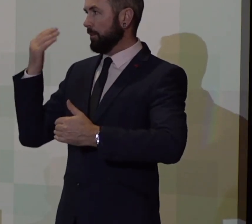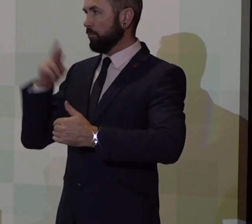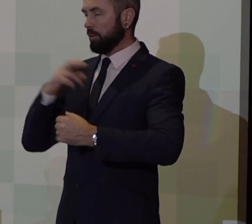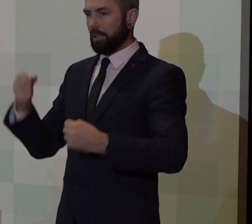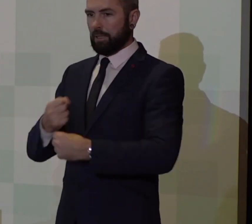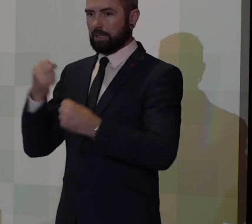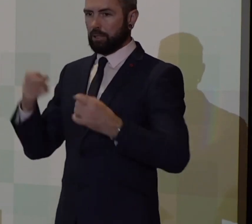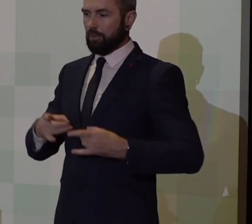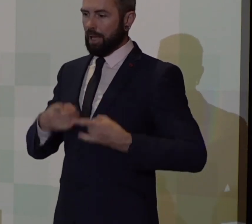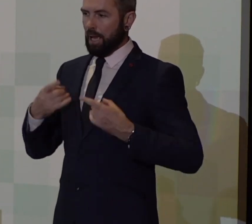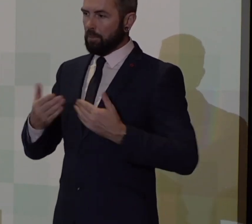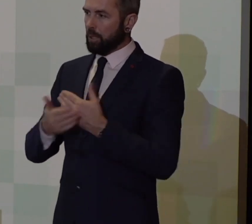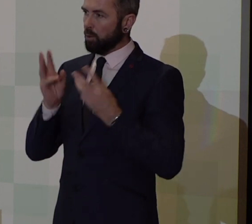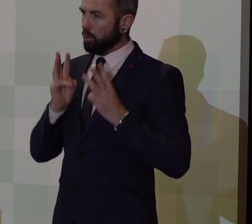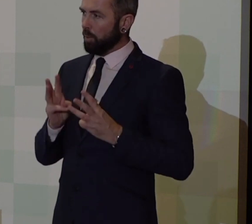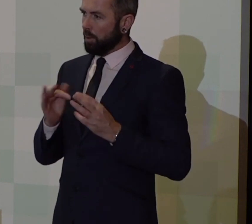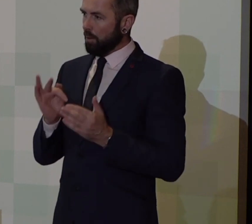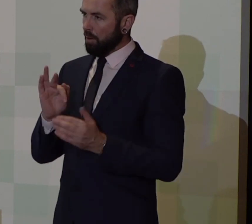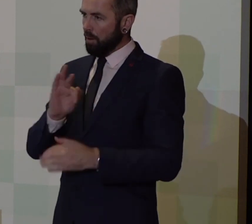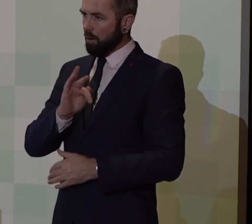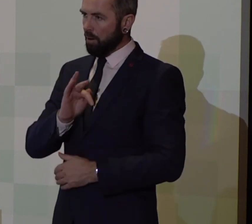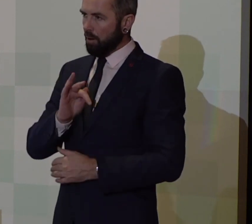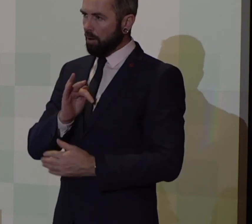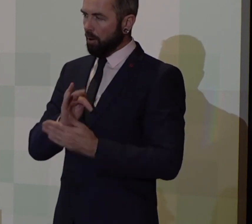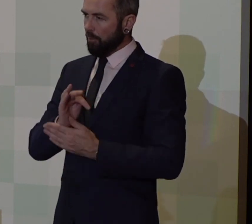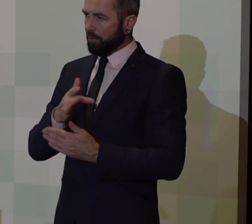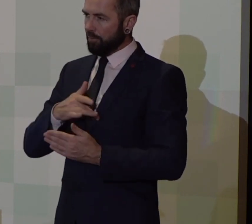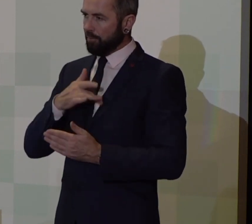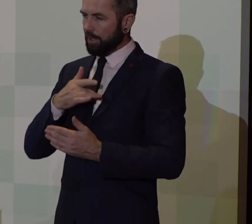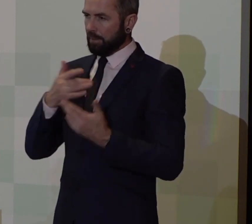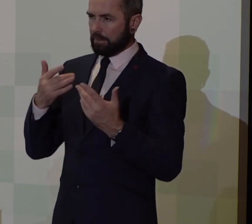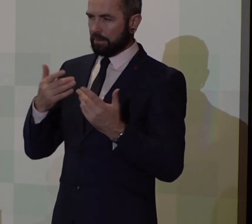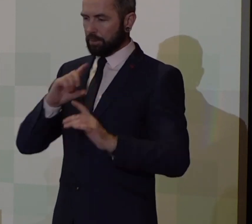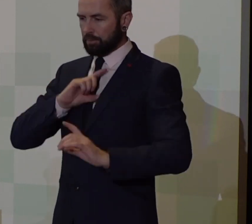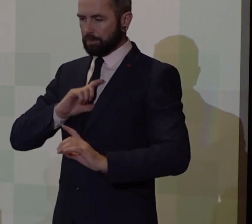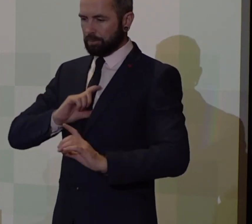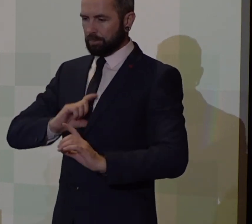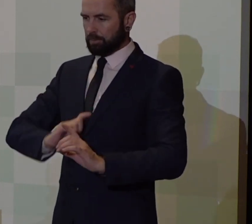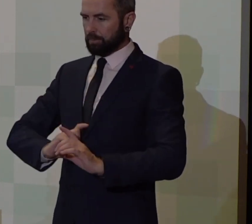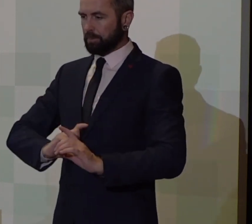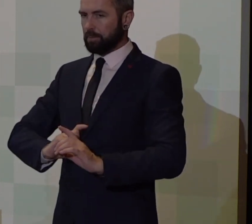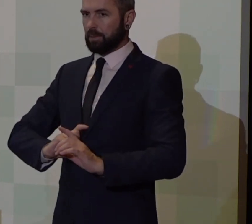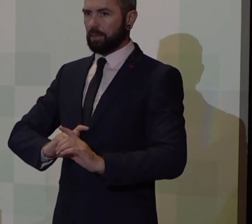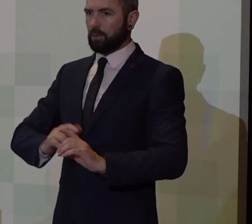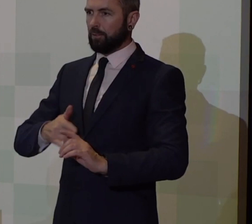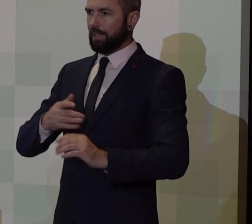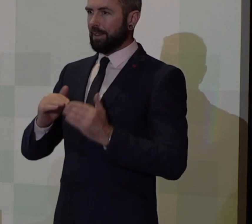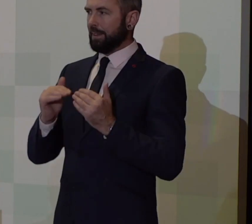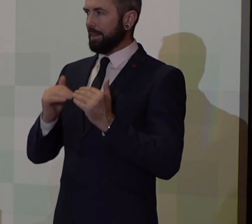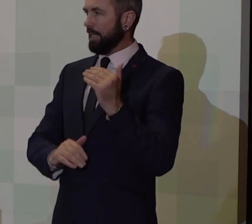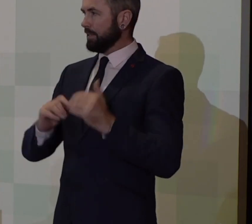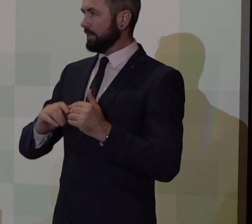and happy young women often start showing lower levels of self-esteem and confidence as